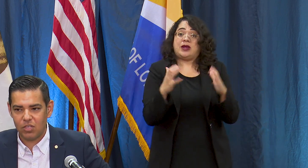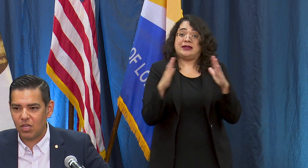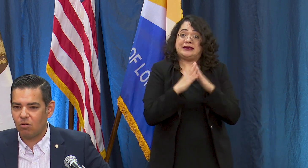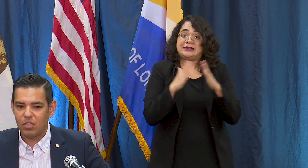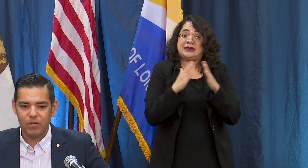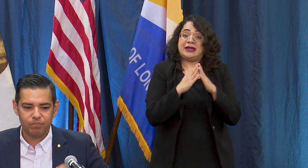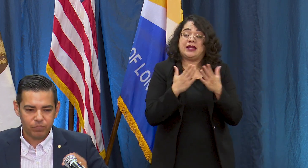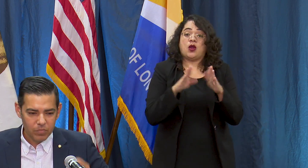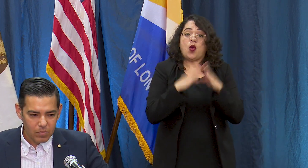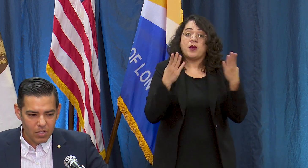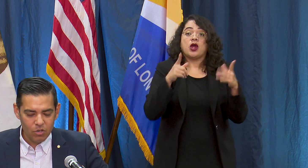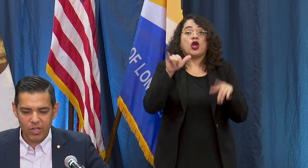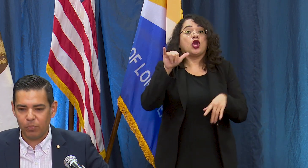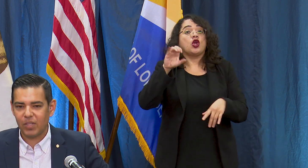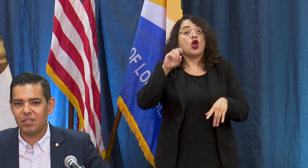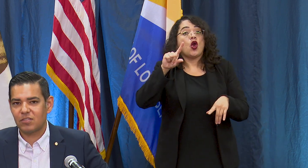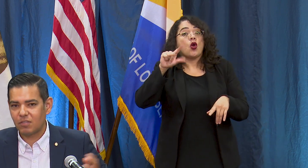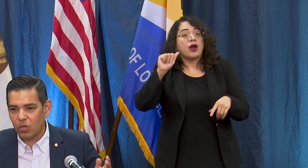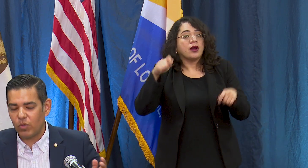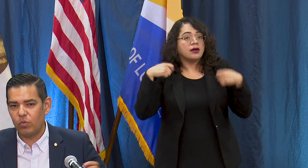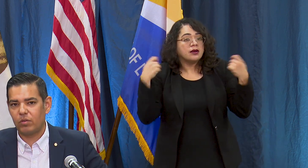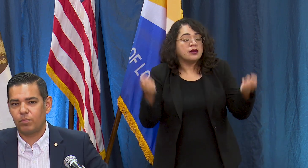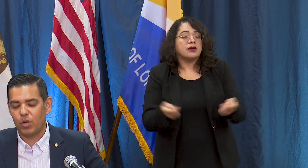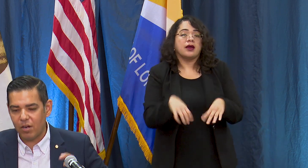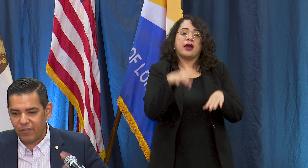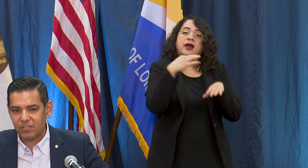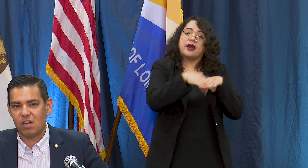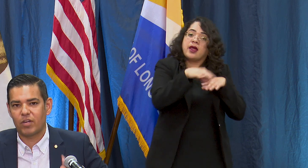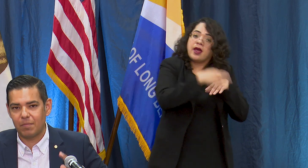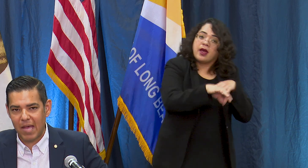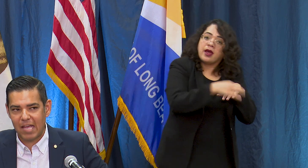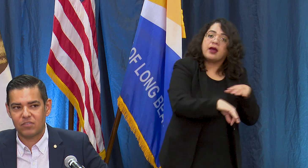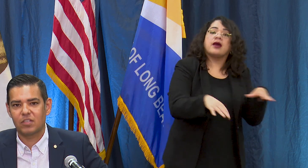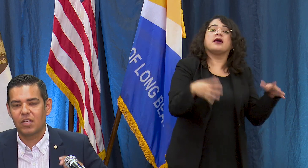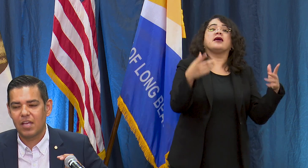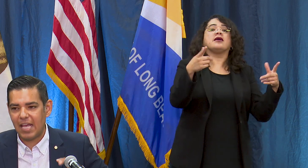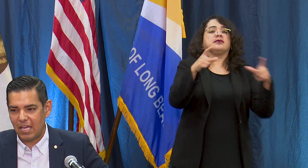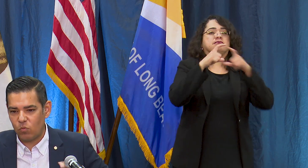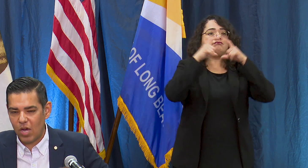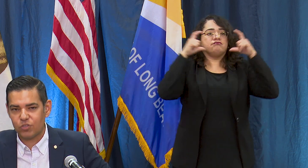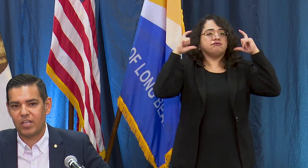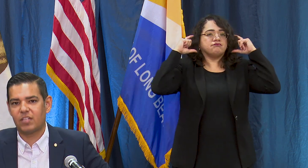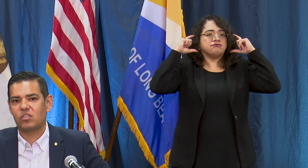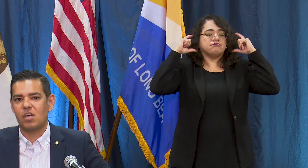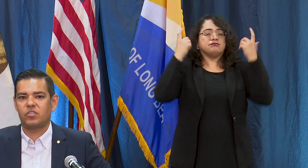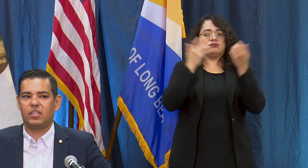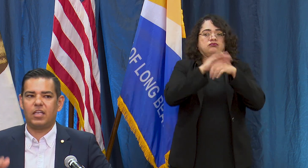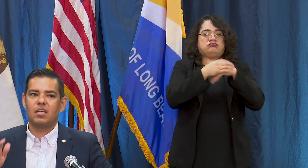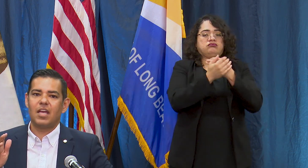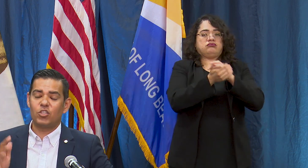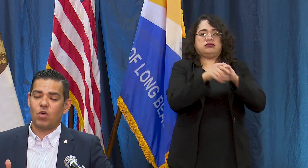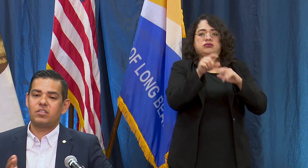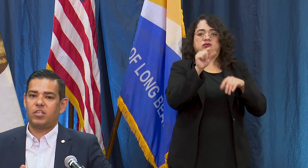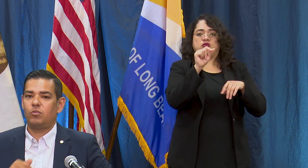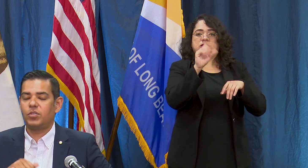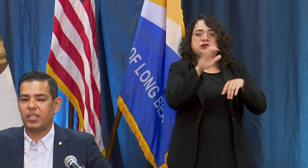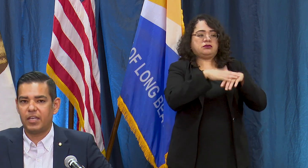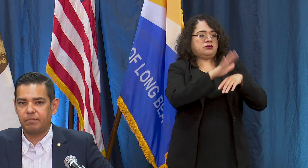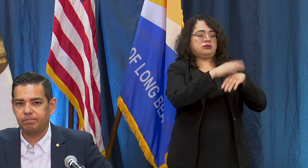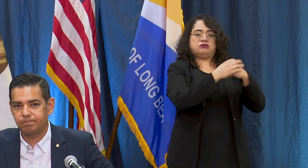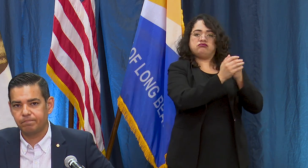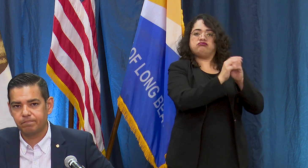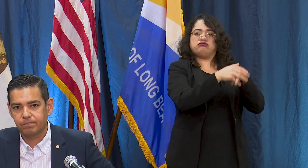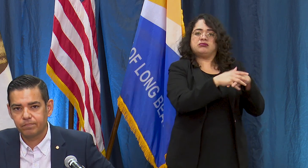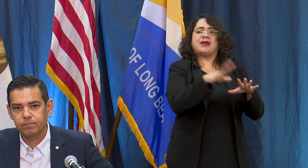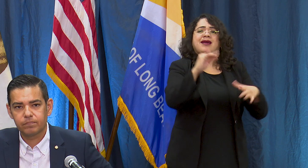yoga studio, your nail place, we put on a face covering and a mask and wash your hands constantly and try to stay home when you